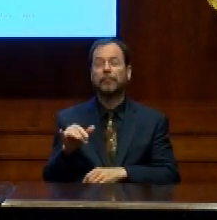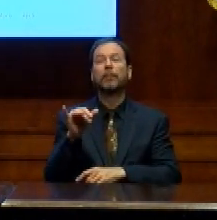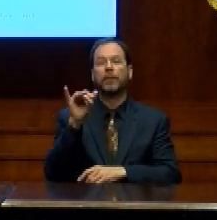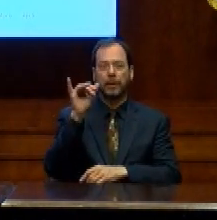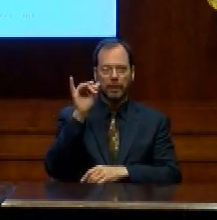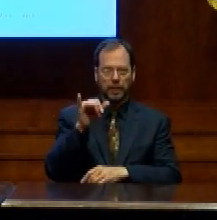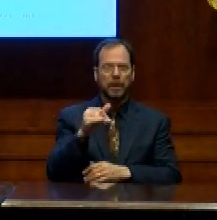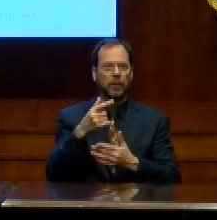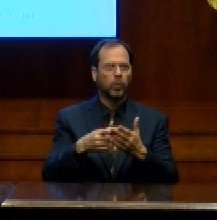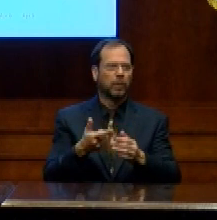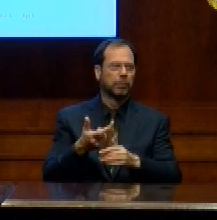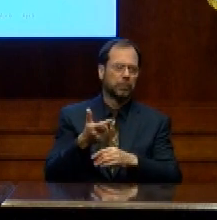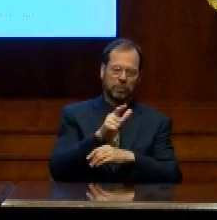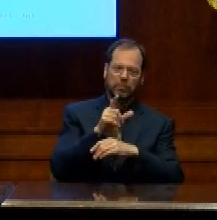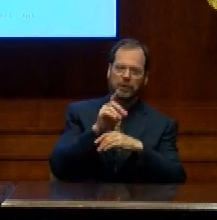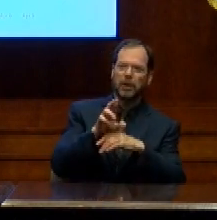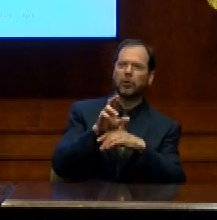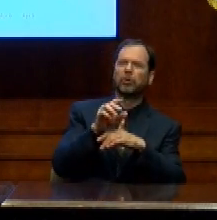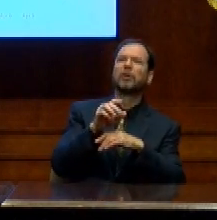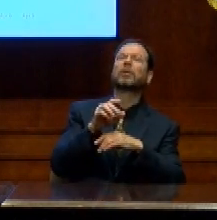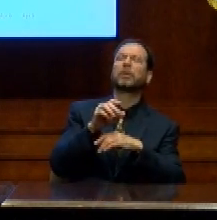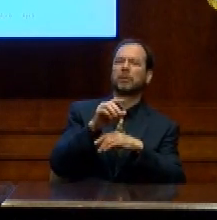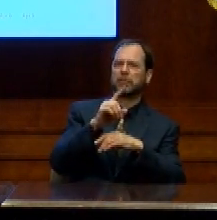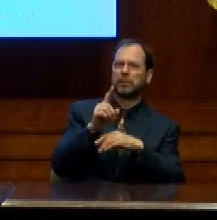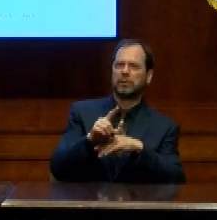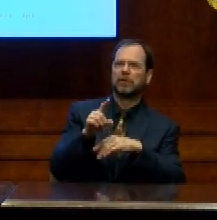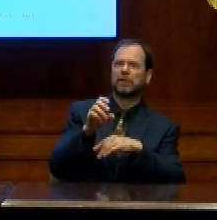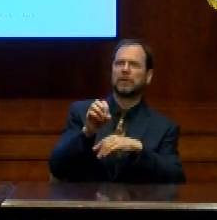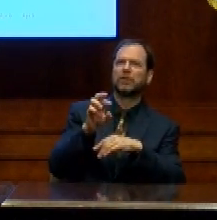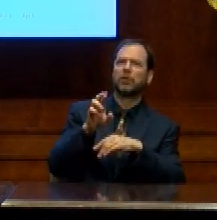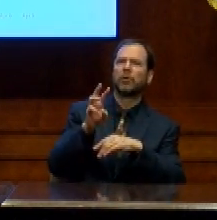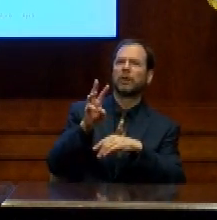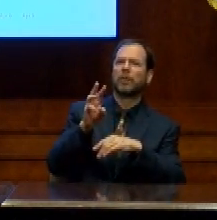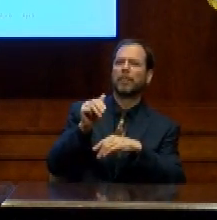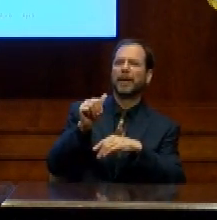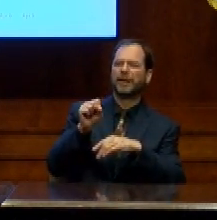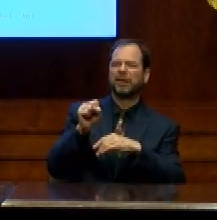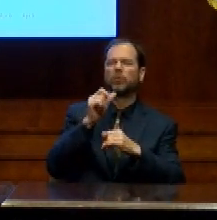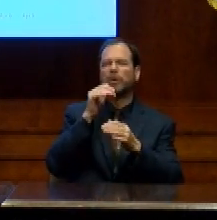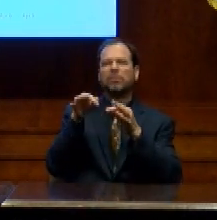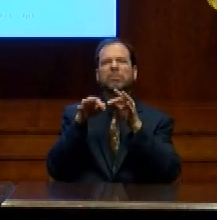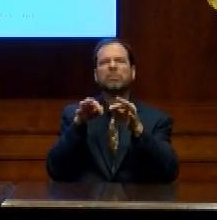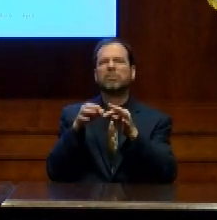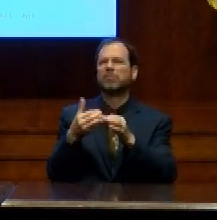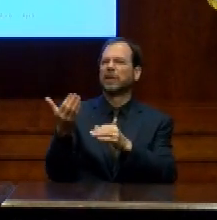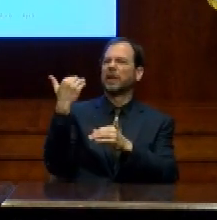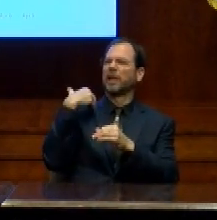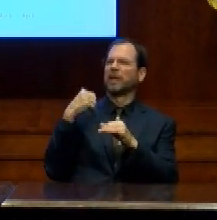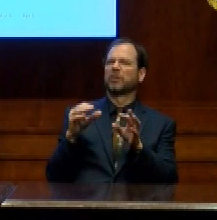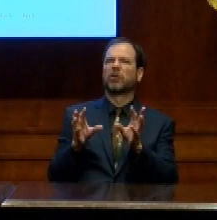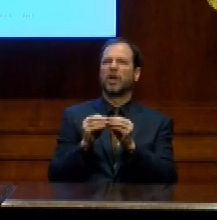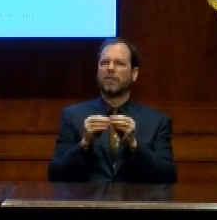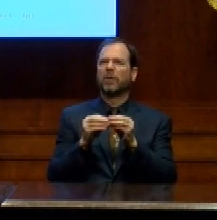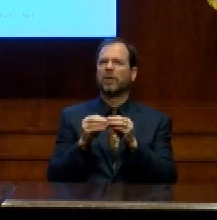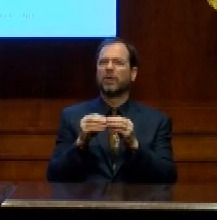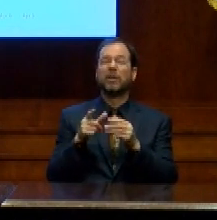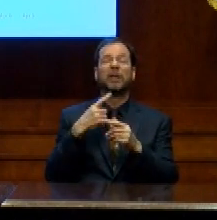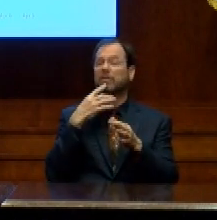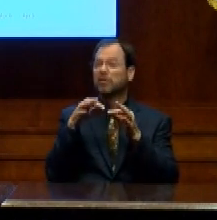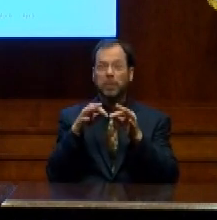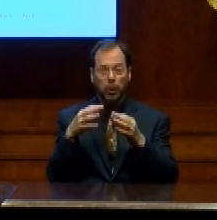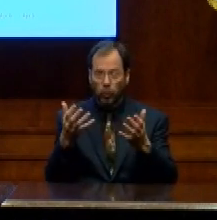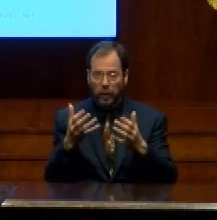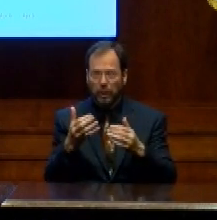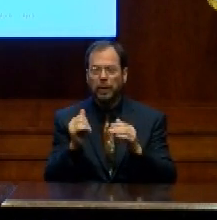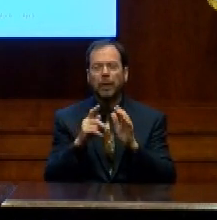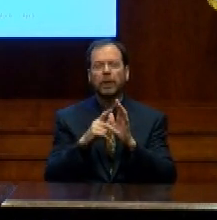what Dr. Zerwas was talking about at our last conference when he